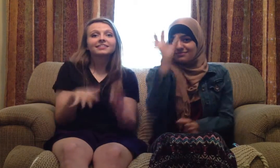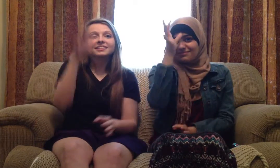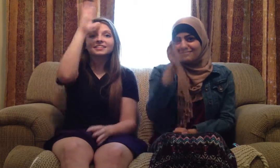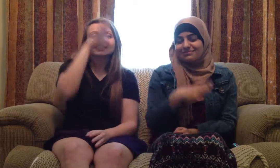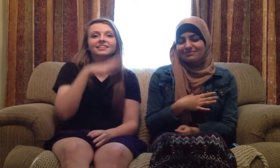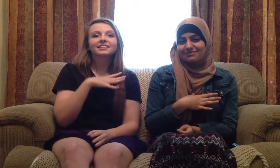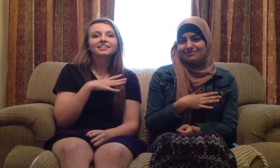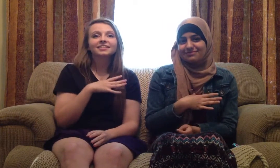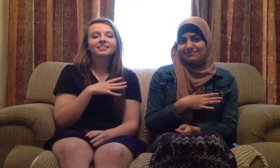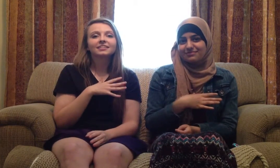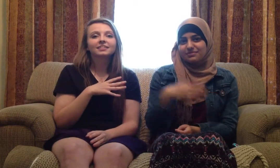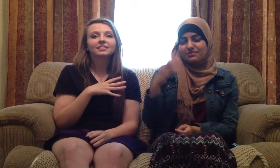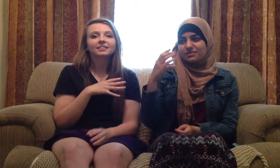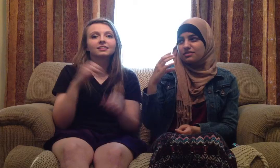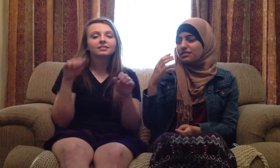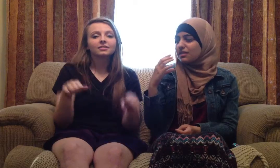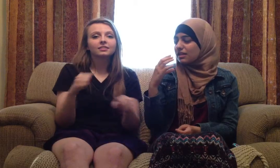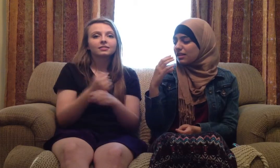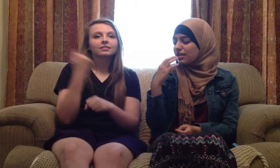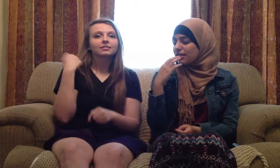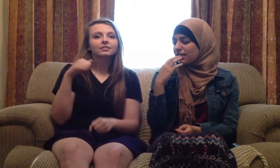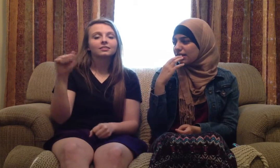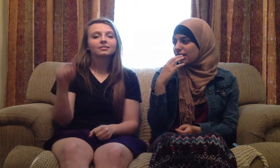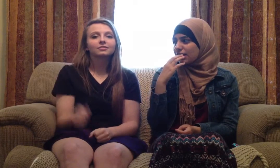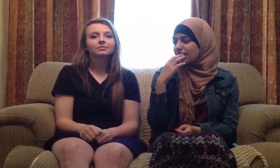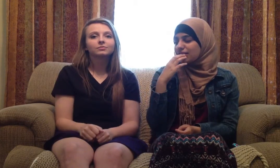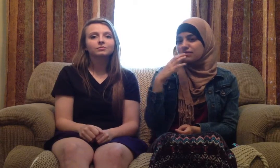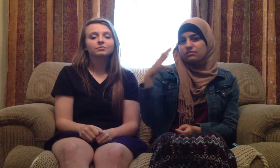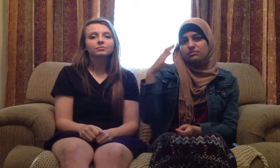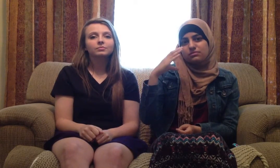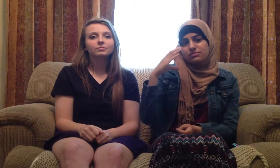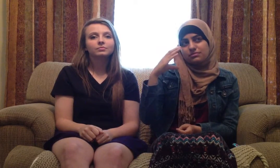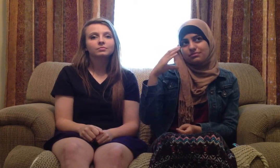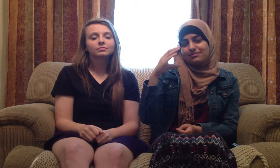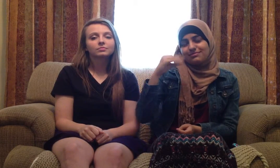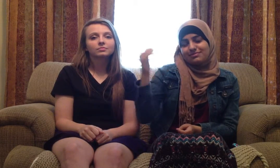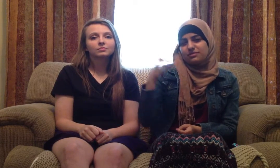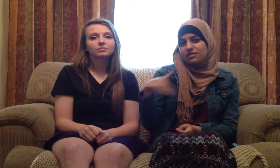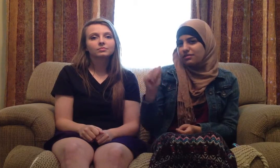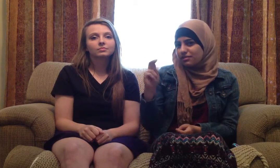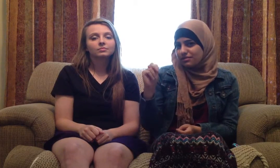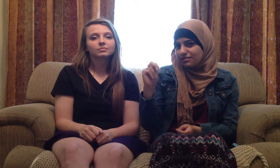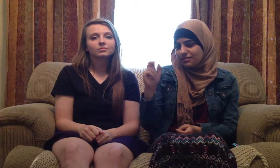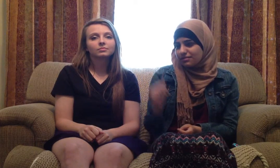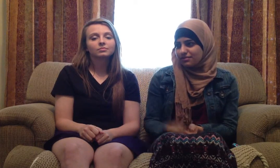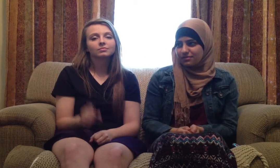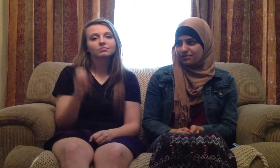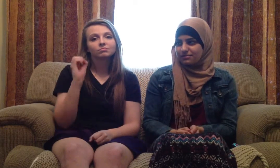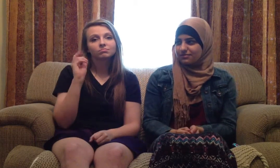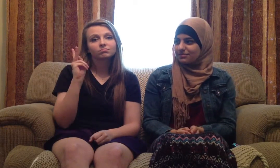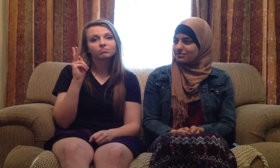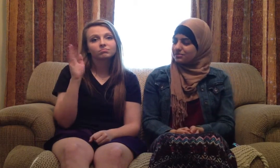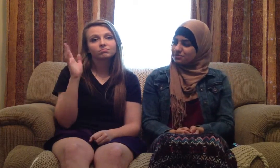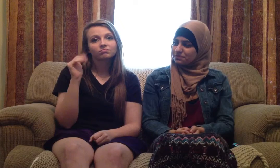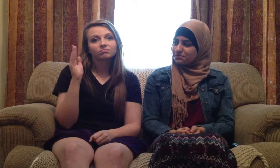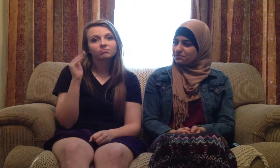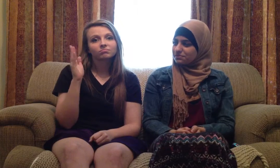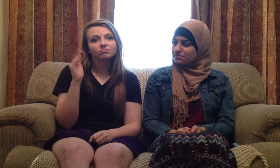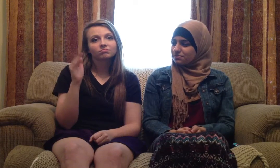snowman? It doesn't have to be a snowman Wait, Anna Okay, bye